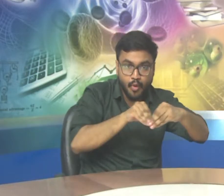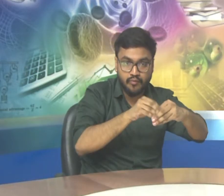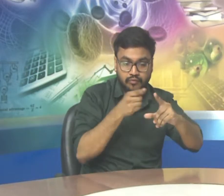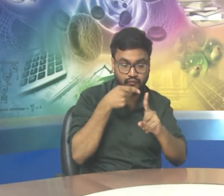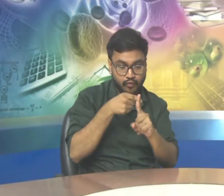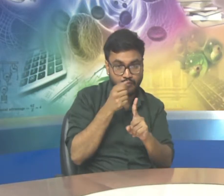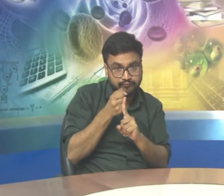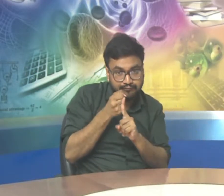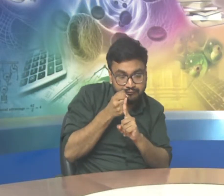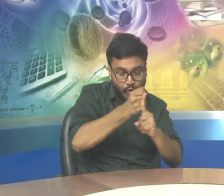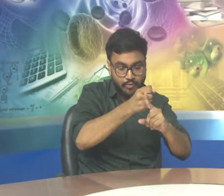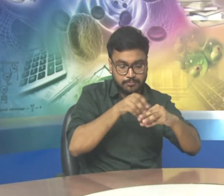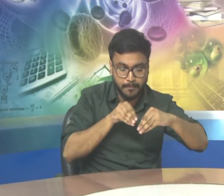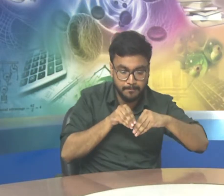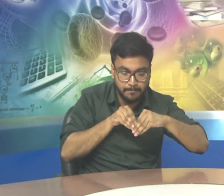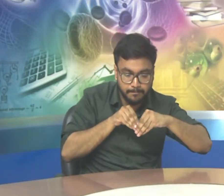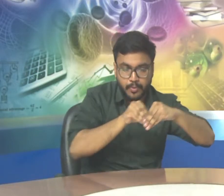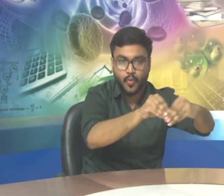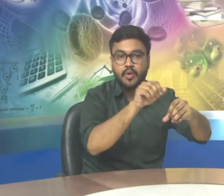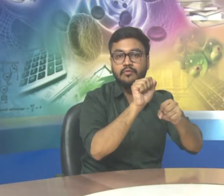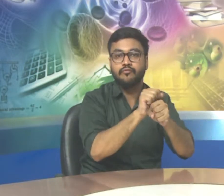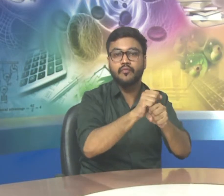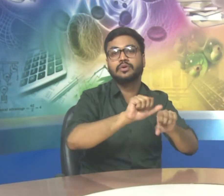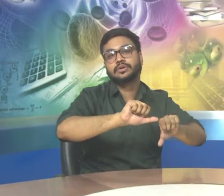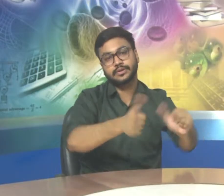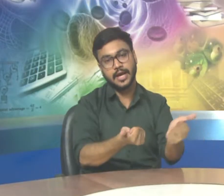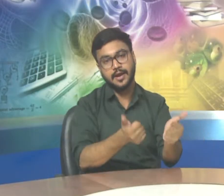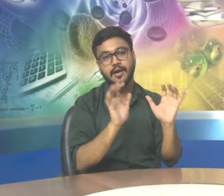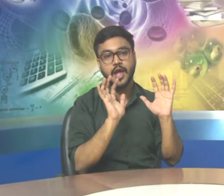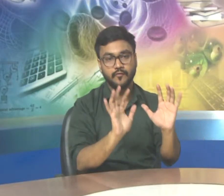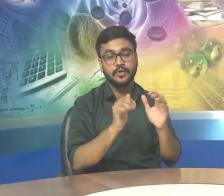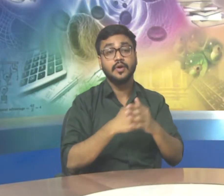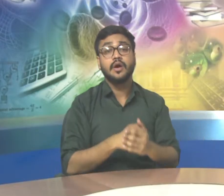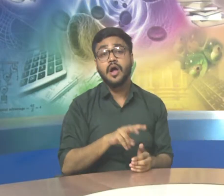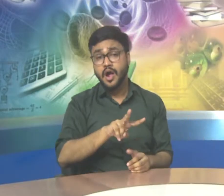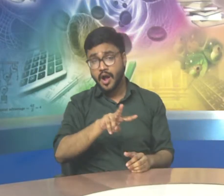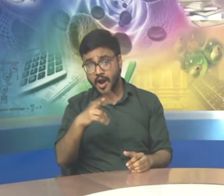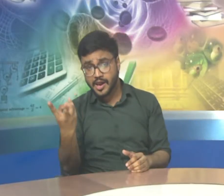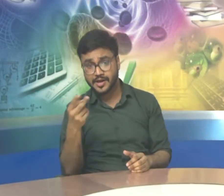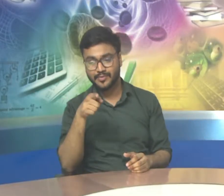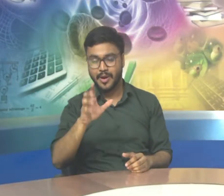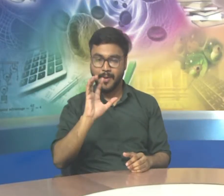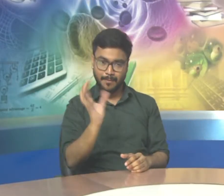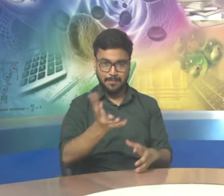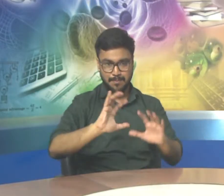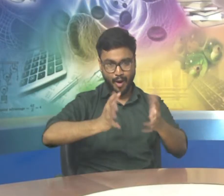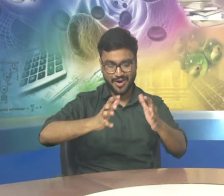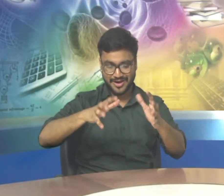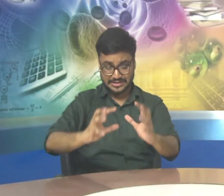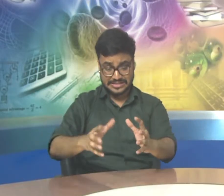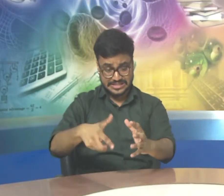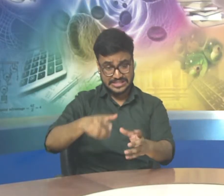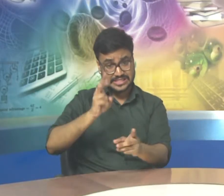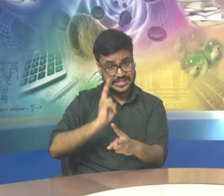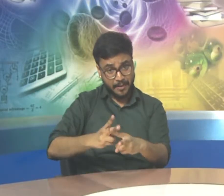rest. And then an object acted upon by an unbalanced force